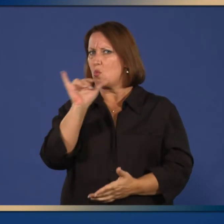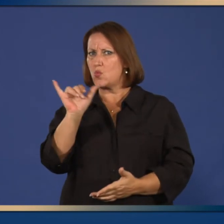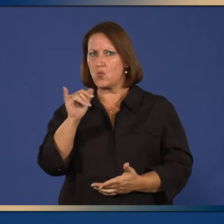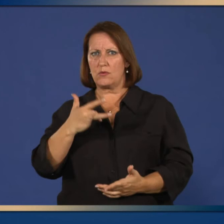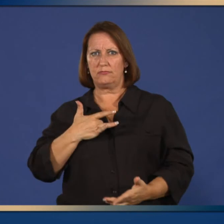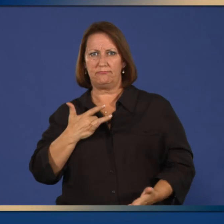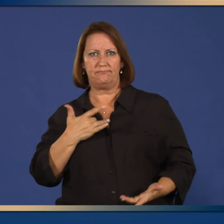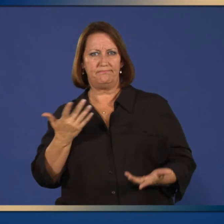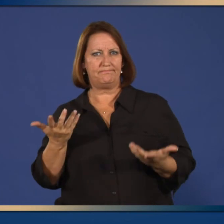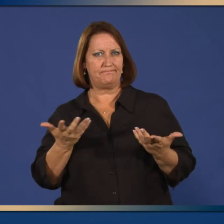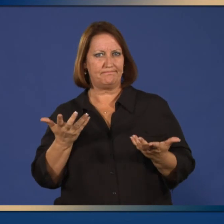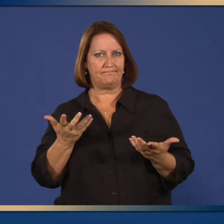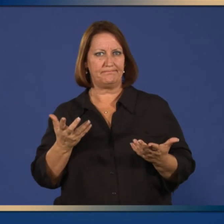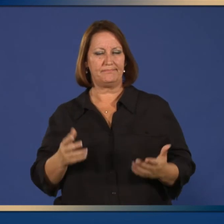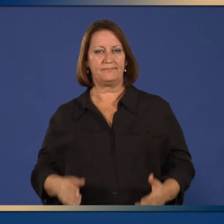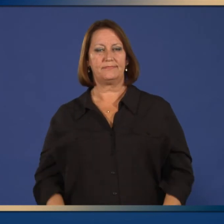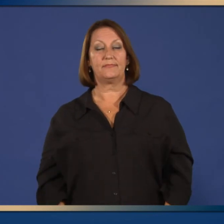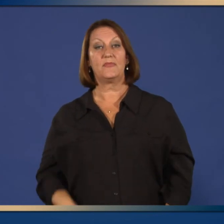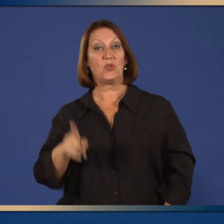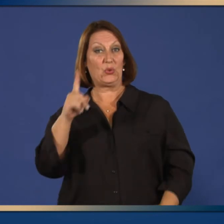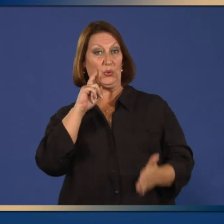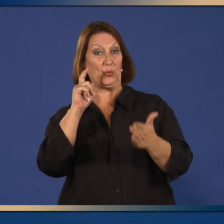What should I look for?